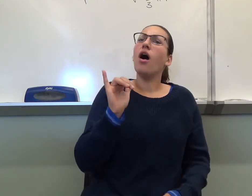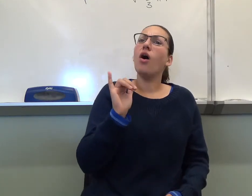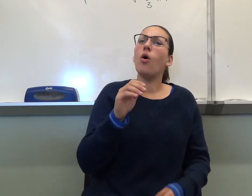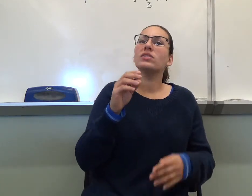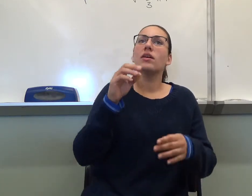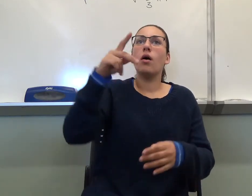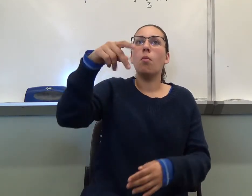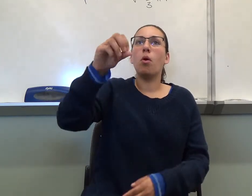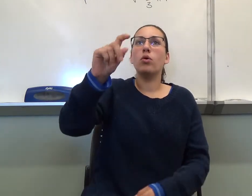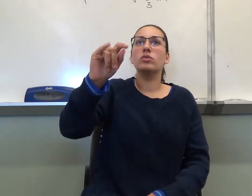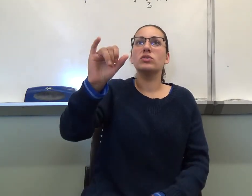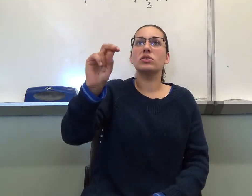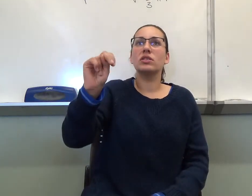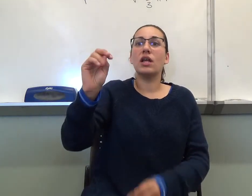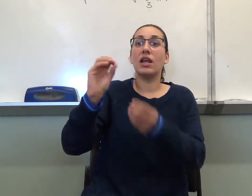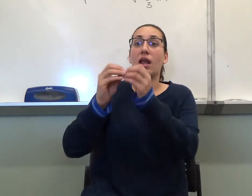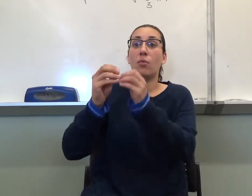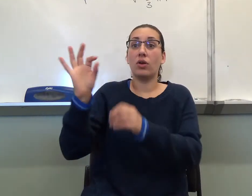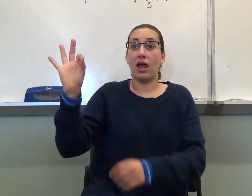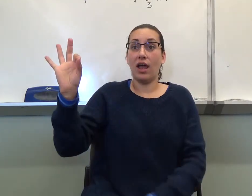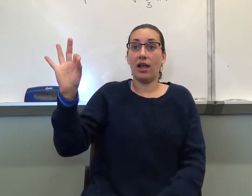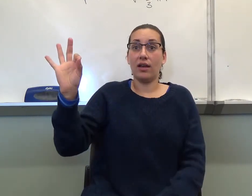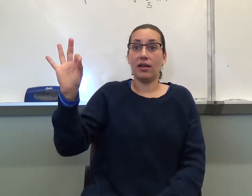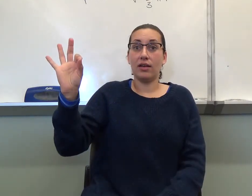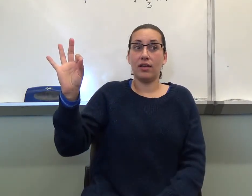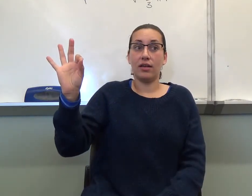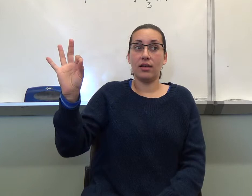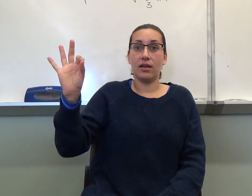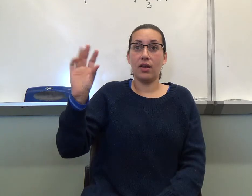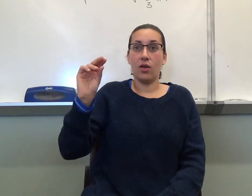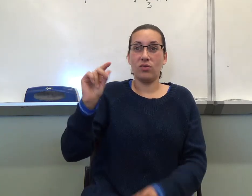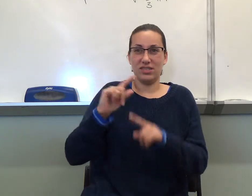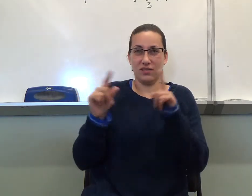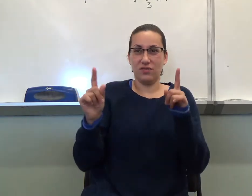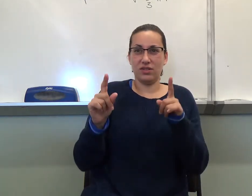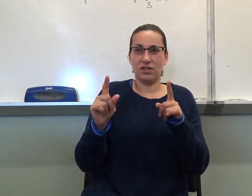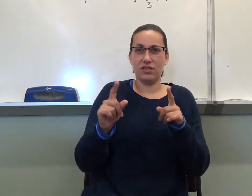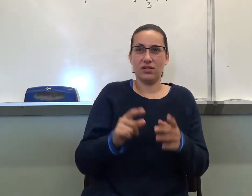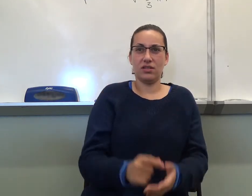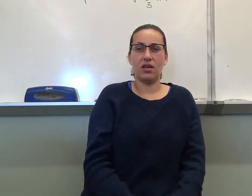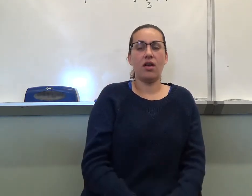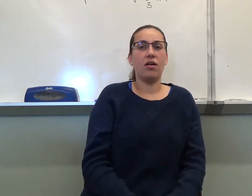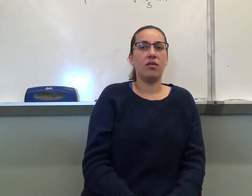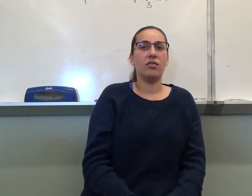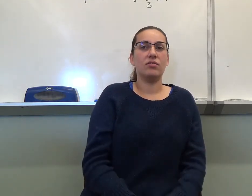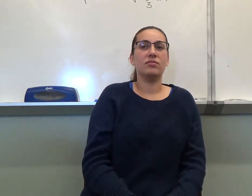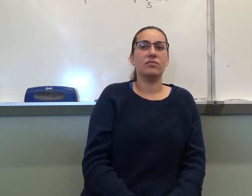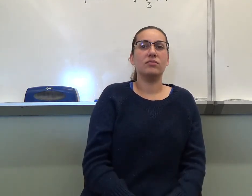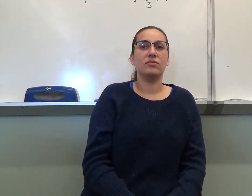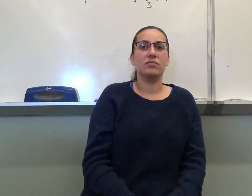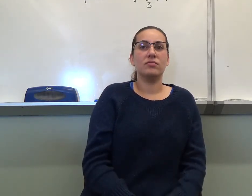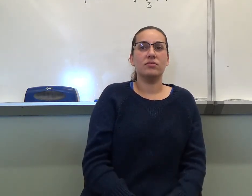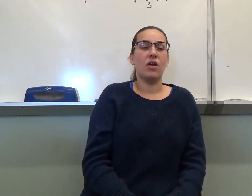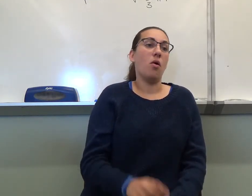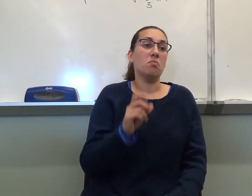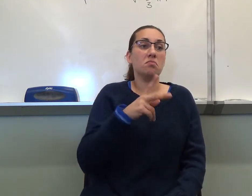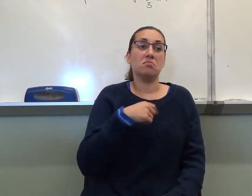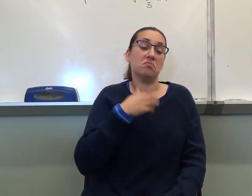So, equal spacing between bars, equal width of bars. Looks pretty then. And